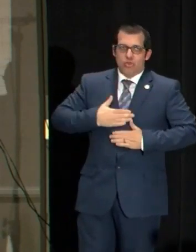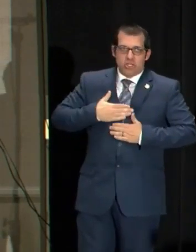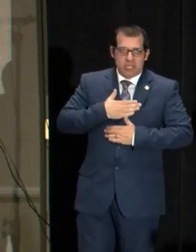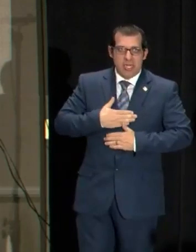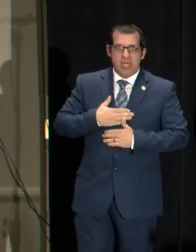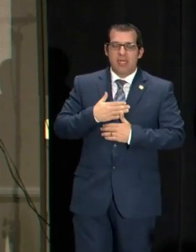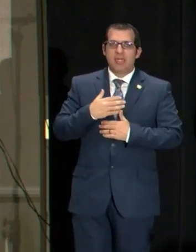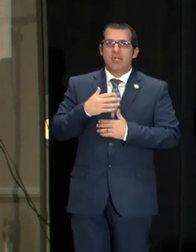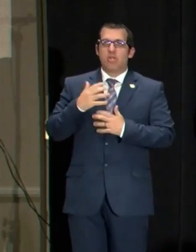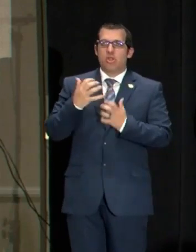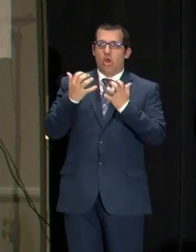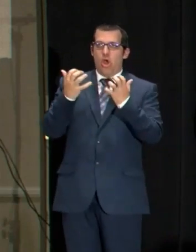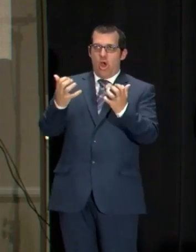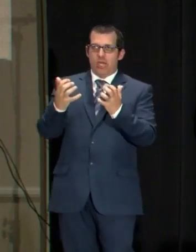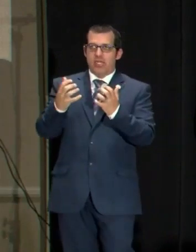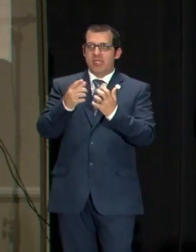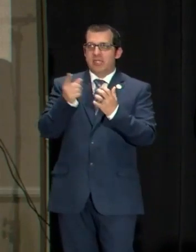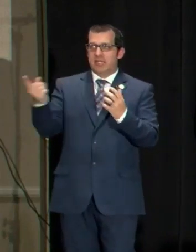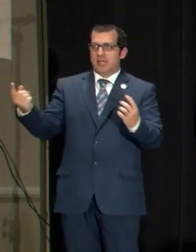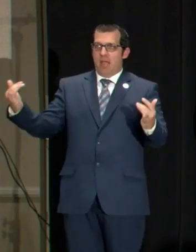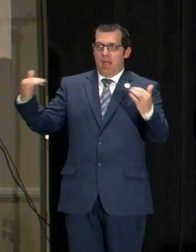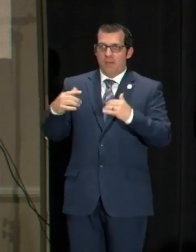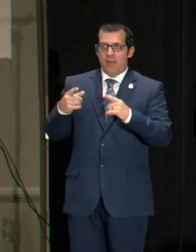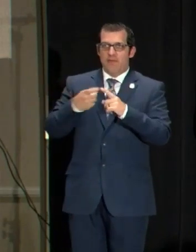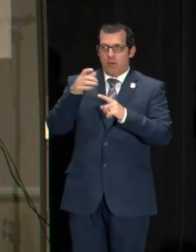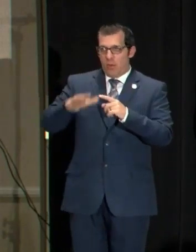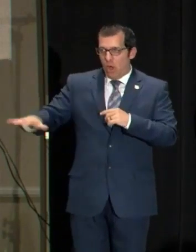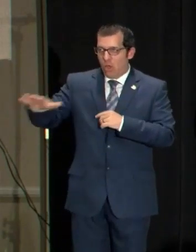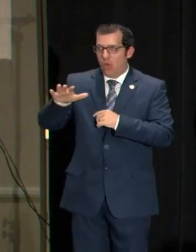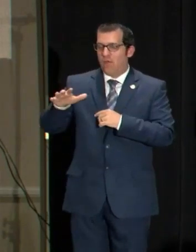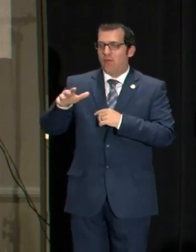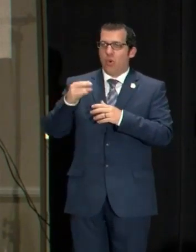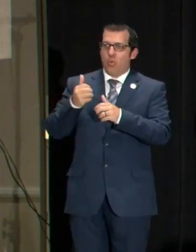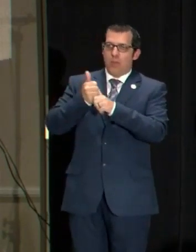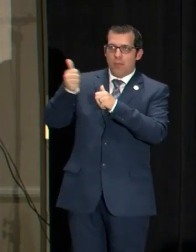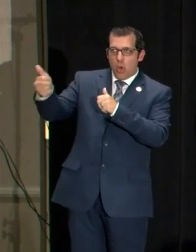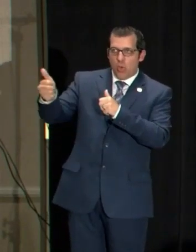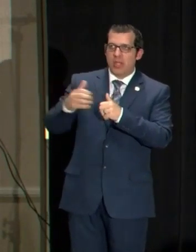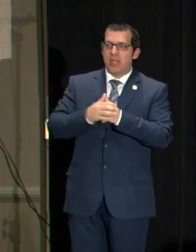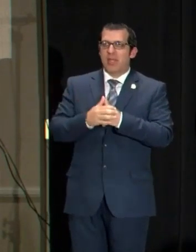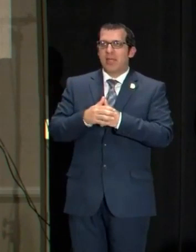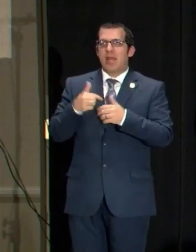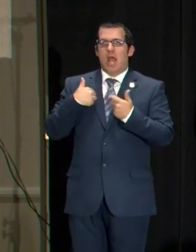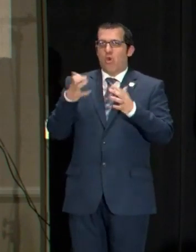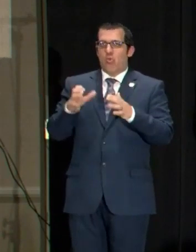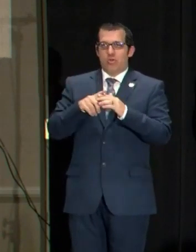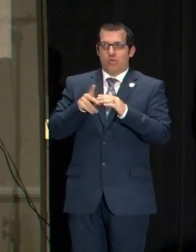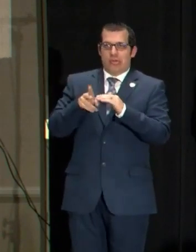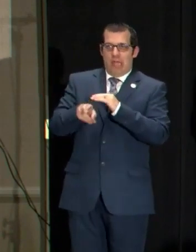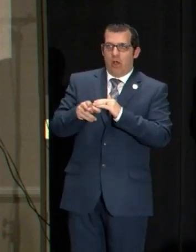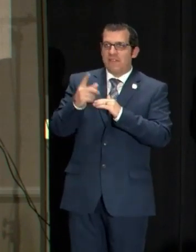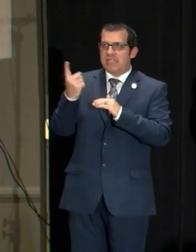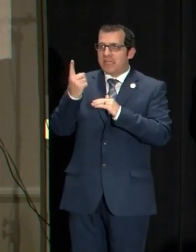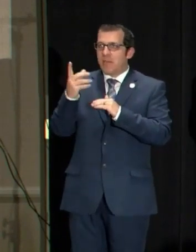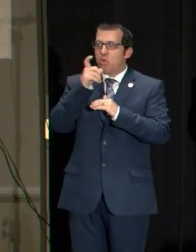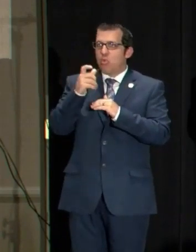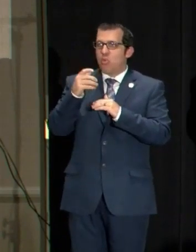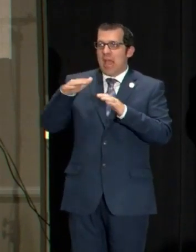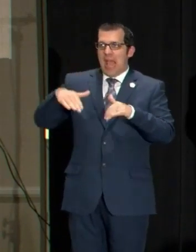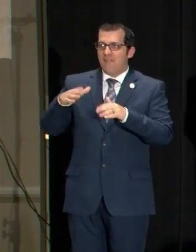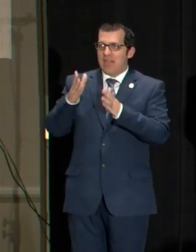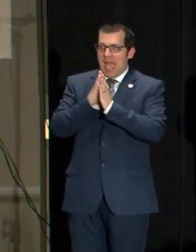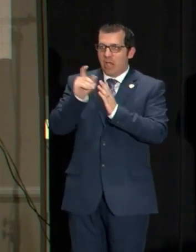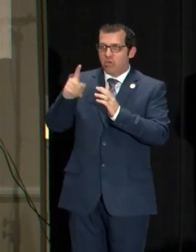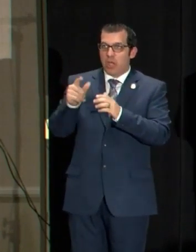the audience that's coming from abroad or remotely, and I don't want to cut anybody off. Is there somebody who hasn't